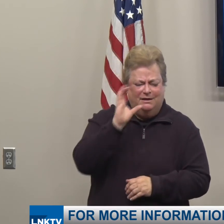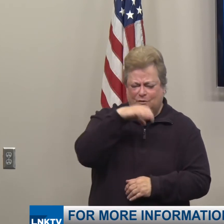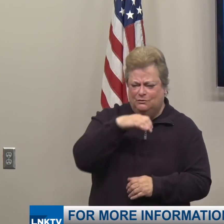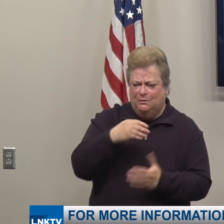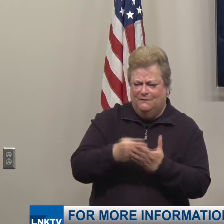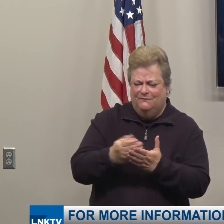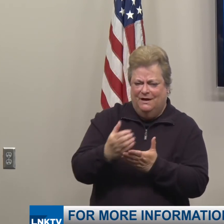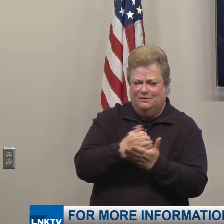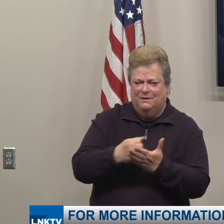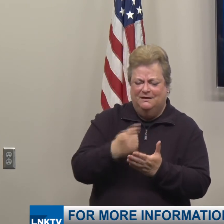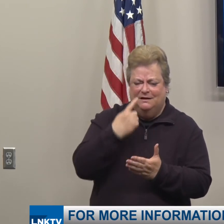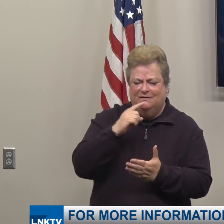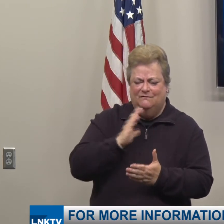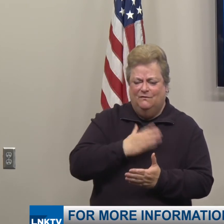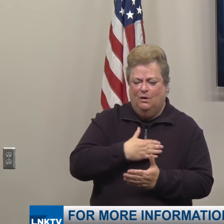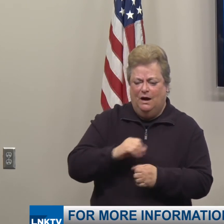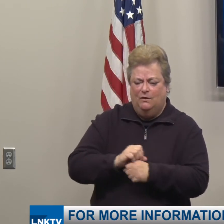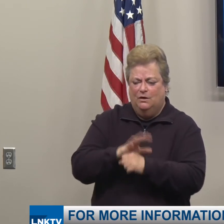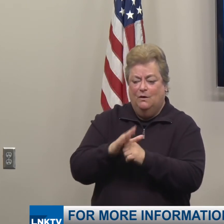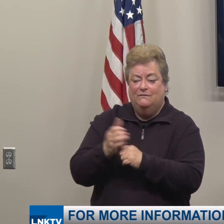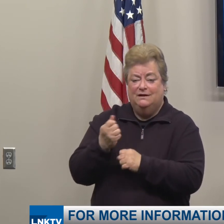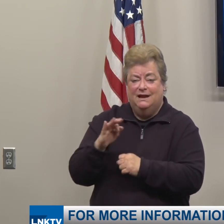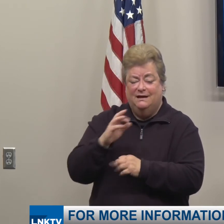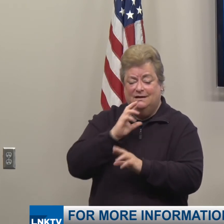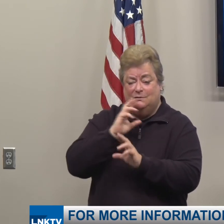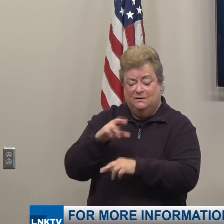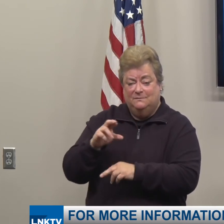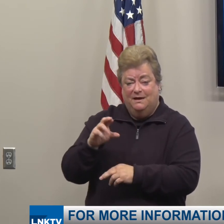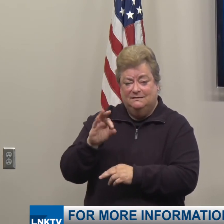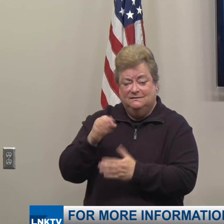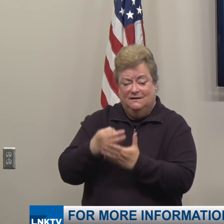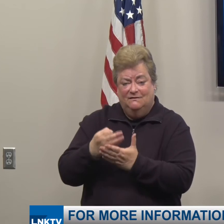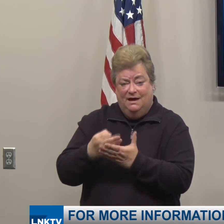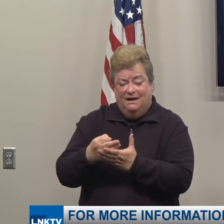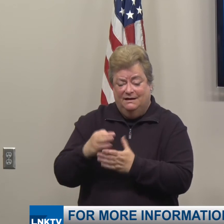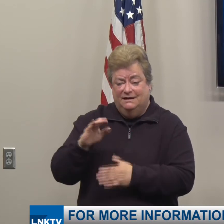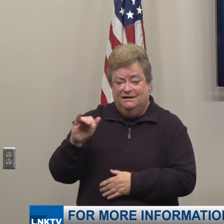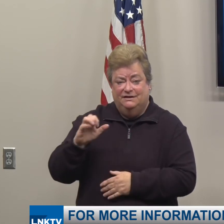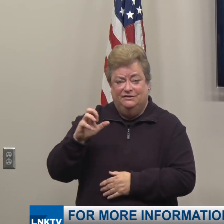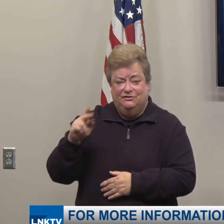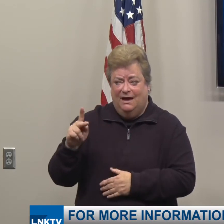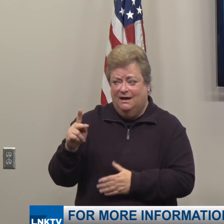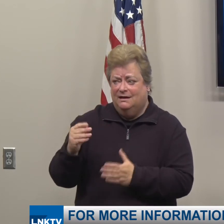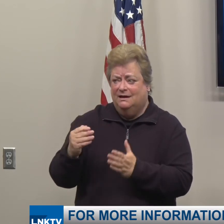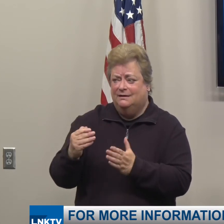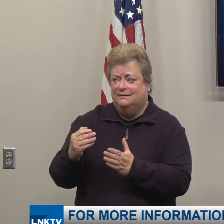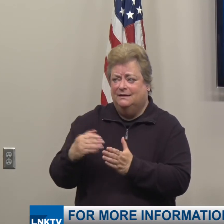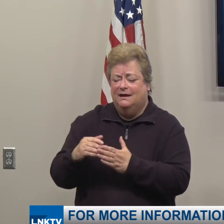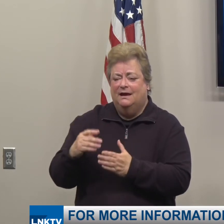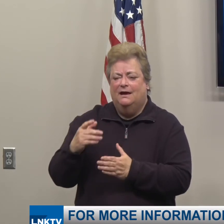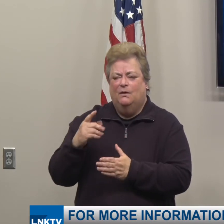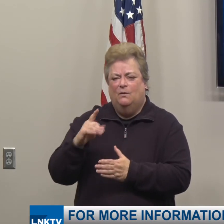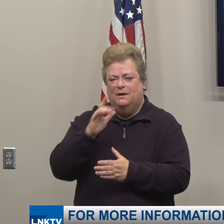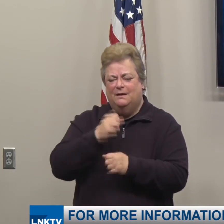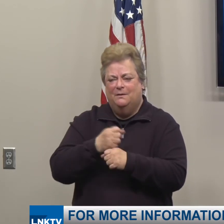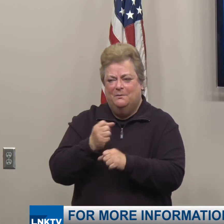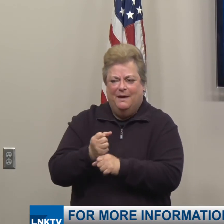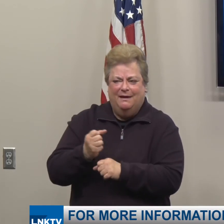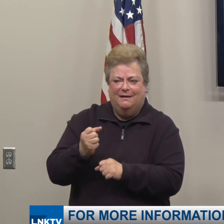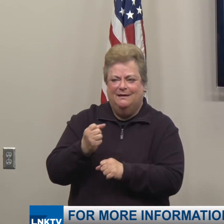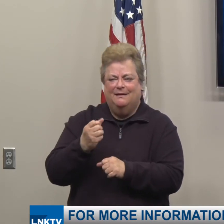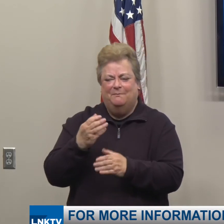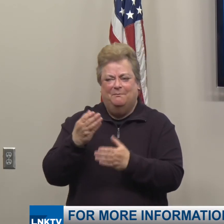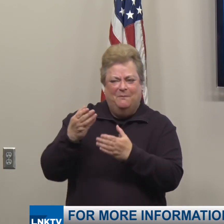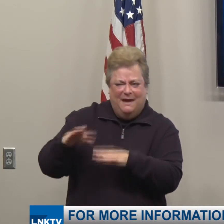today for our Lincoln COVID-19 Response Fund. Jack occasionally makes ill-advised bets on when winter will be